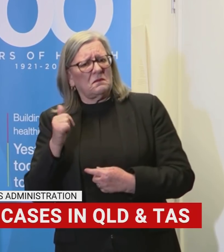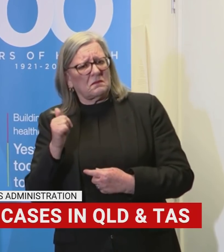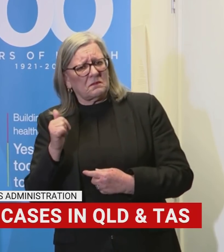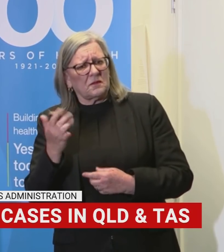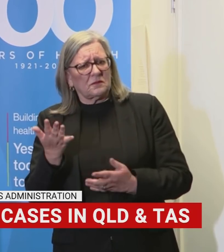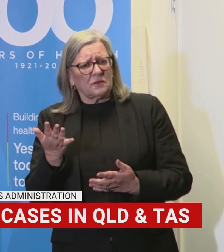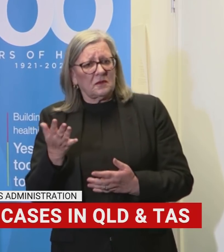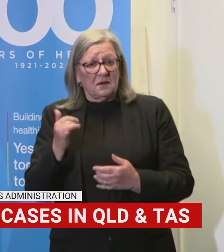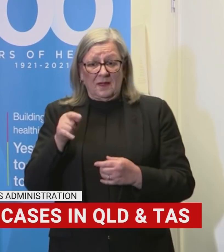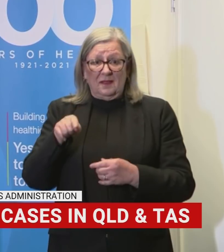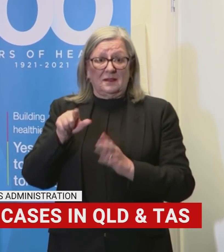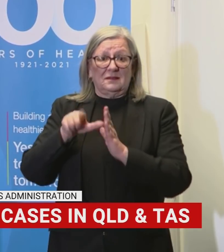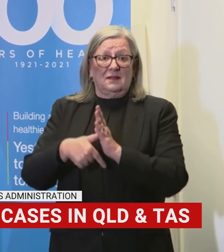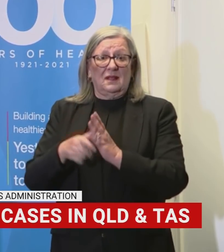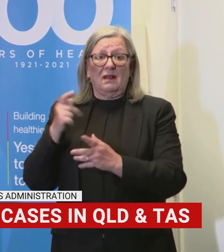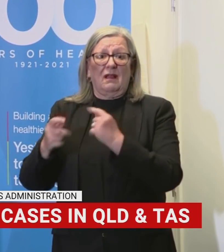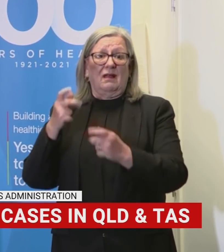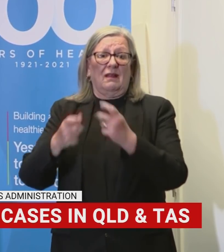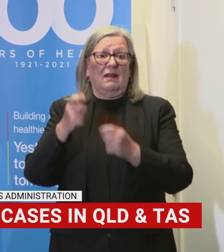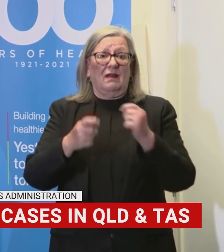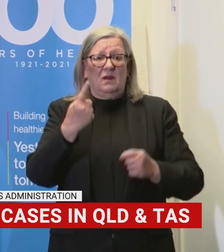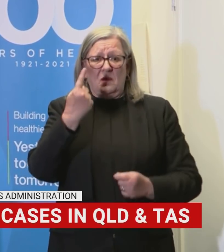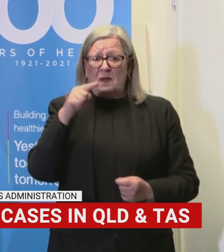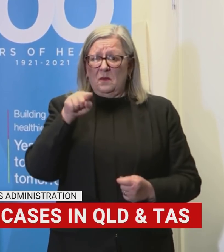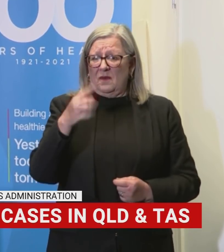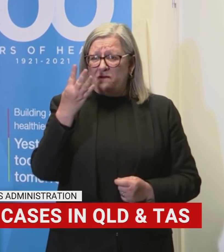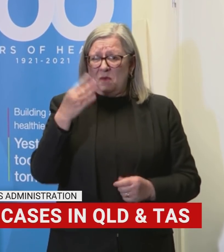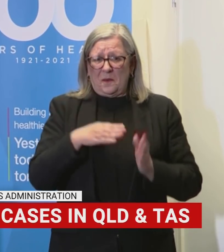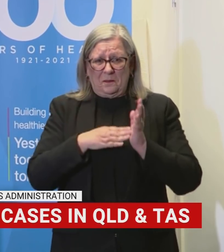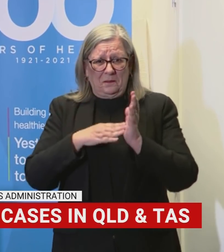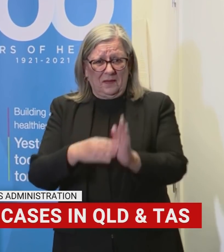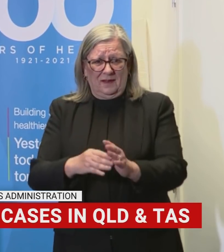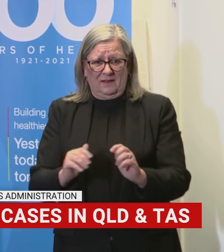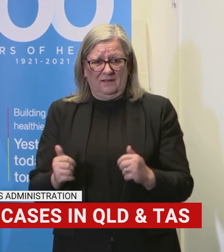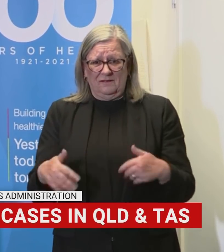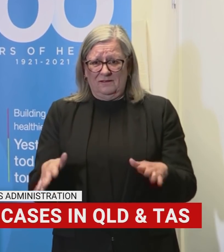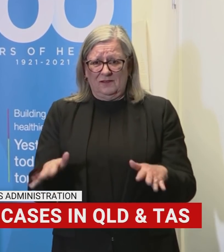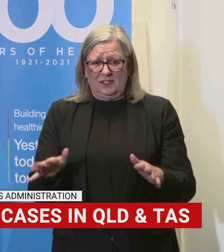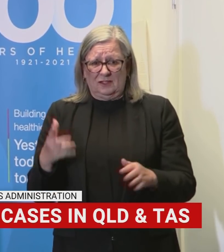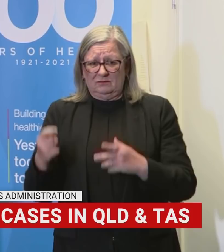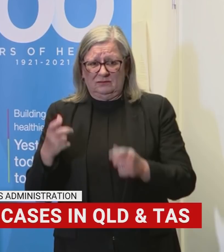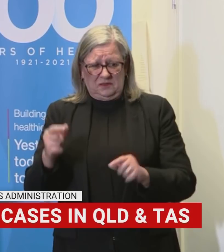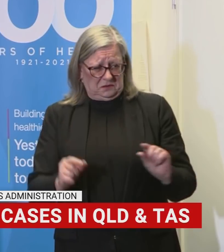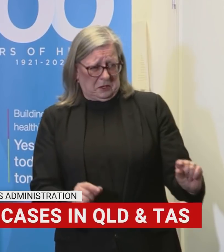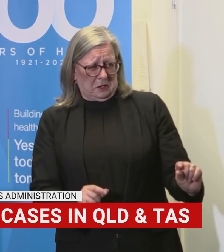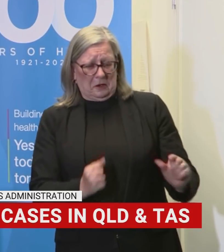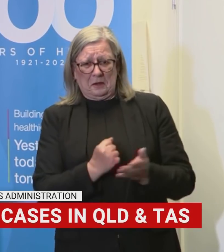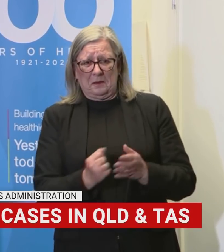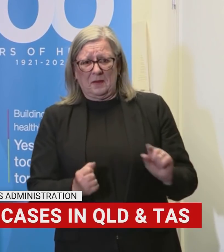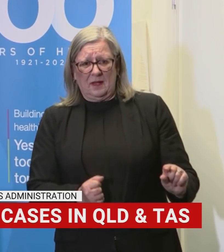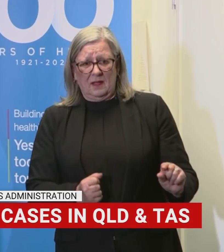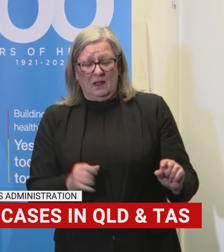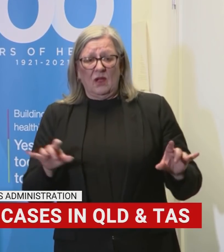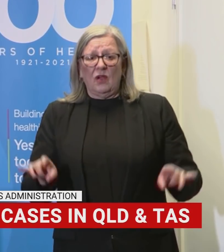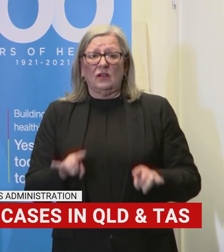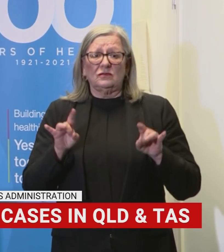doses. So you can do your mathematics for yourself. And I would say the rates in Australia are very similar to those both publicly and